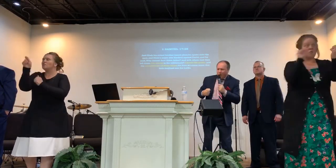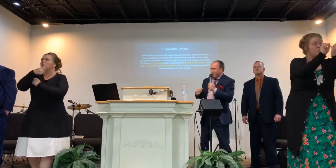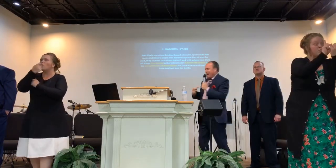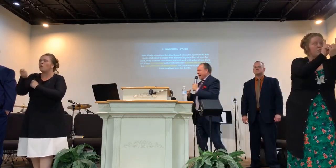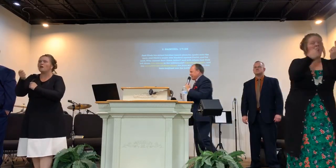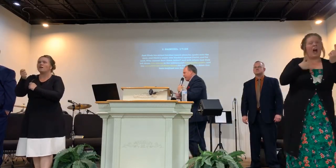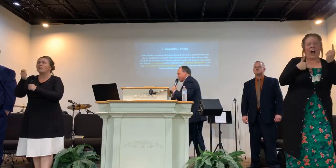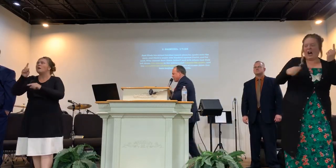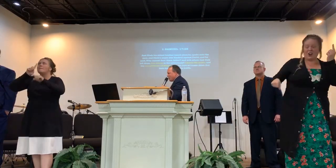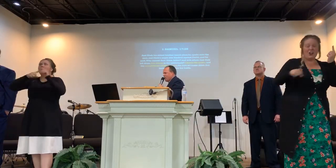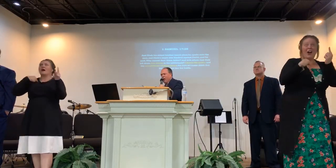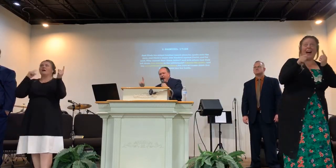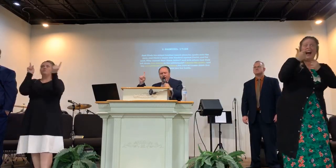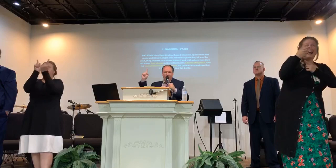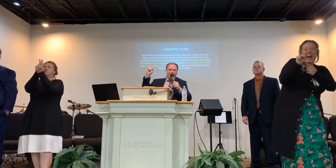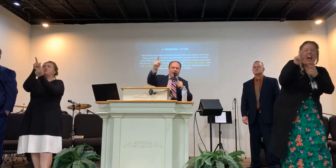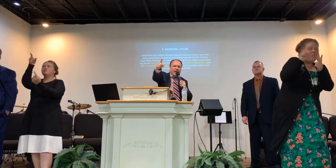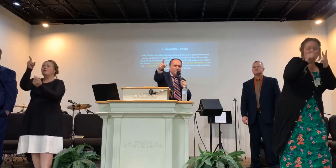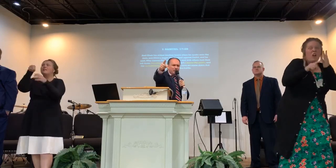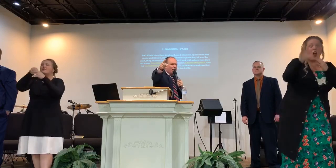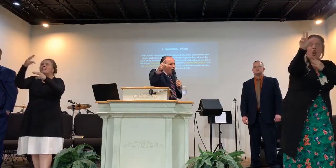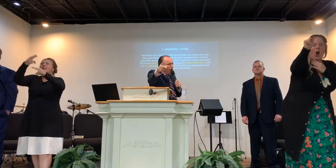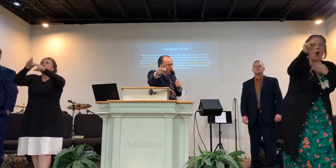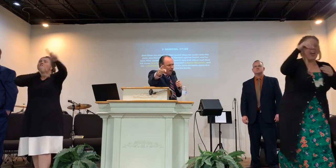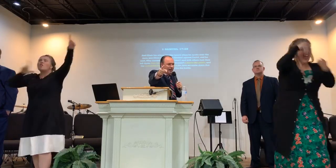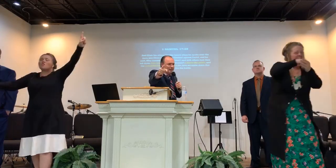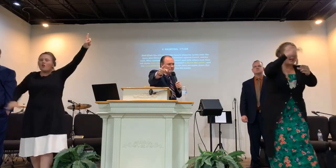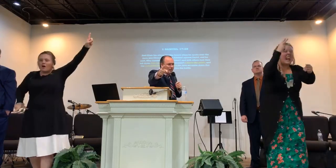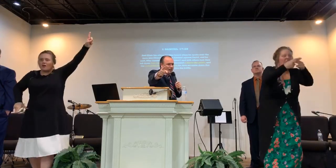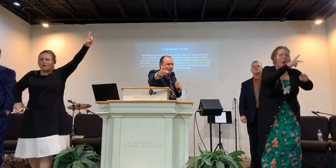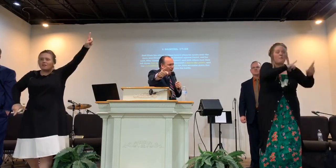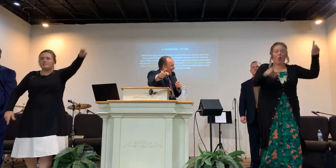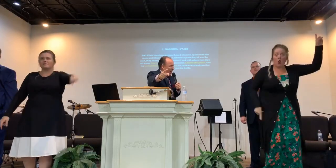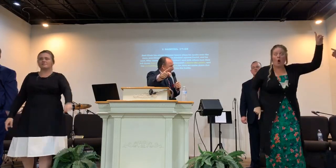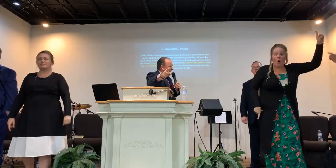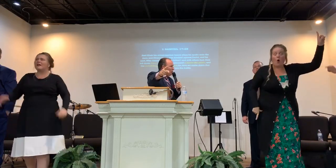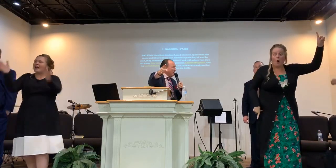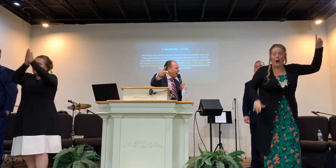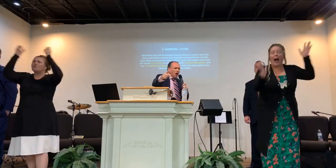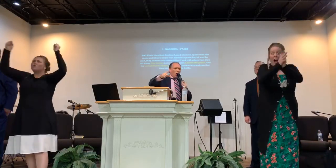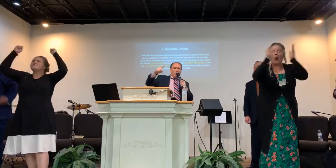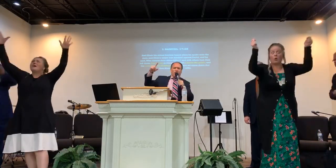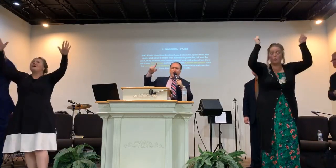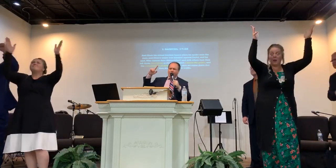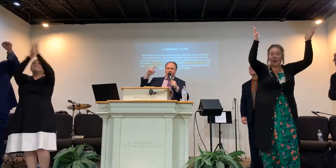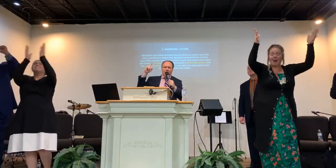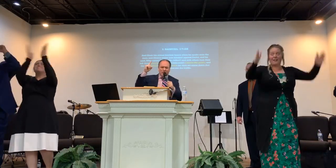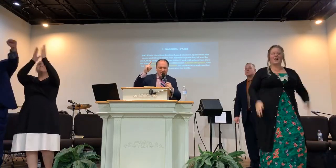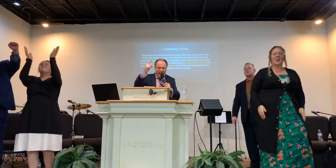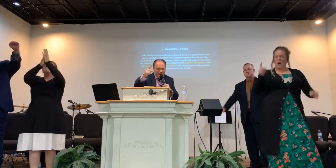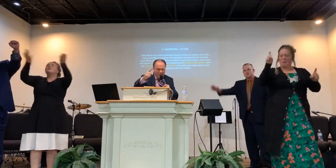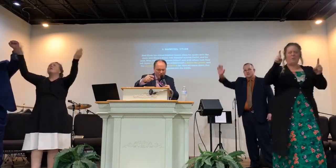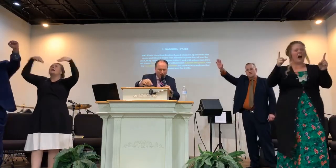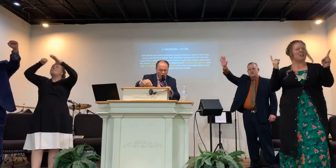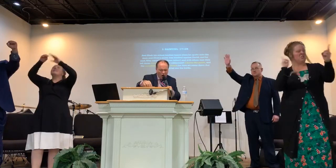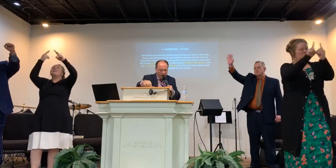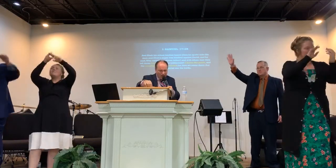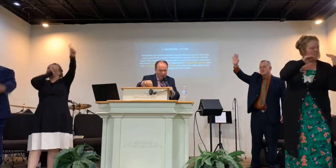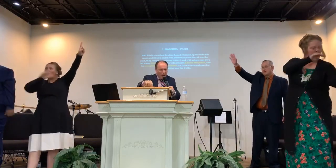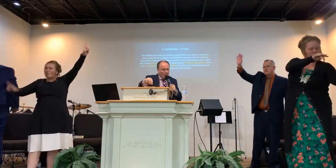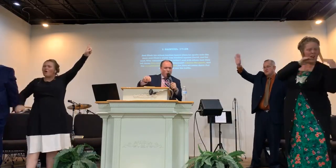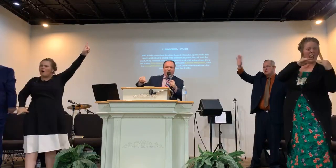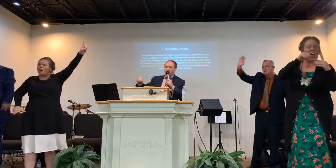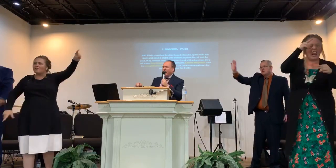spear, but I come to you in the name of the Lord. Hallelujah. We've got to come in the name of the